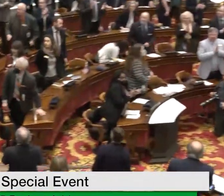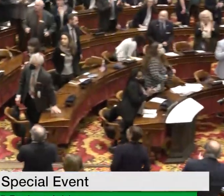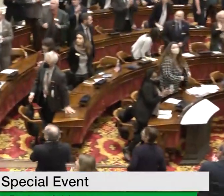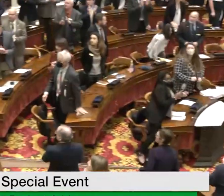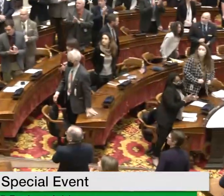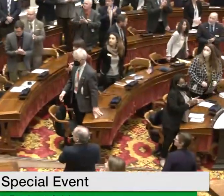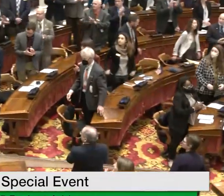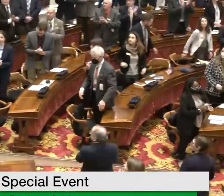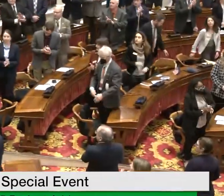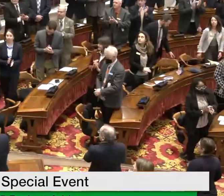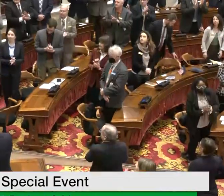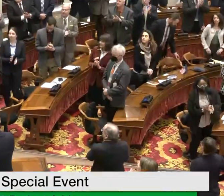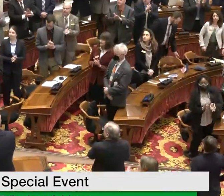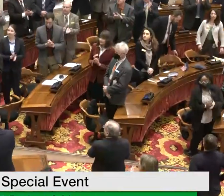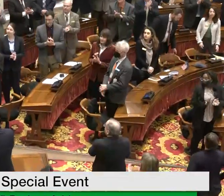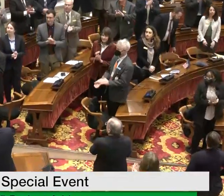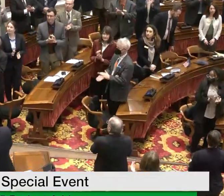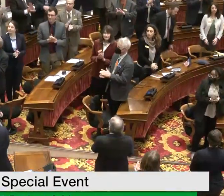Scott